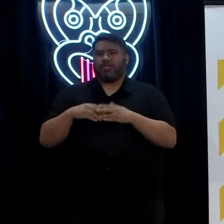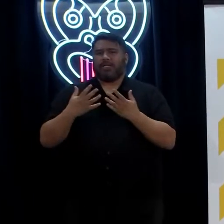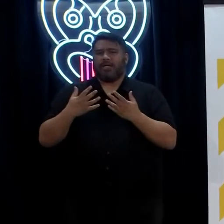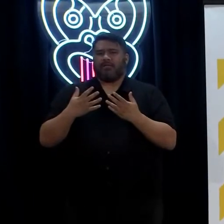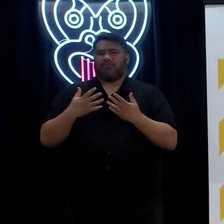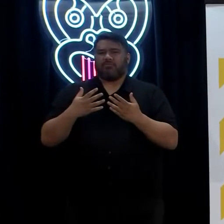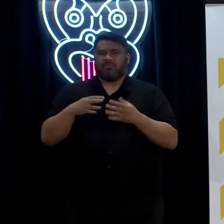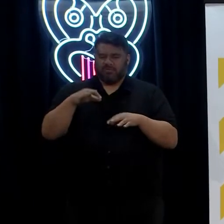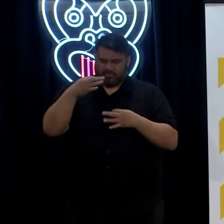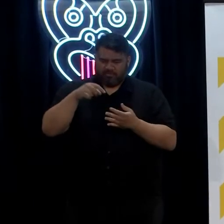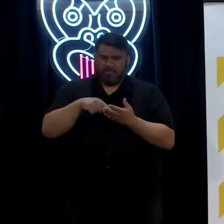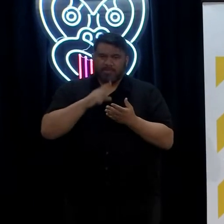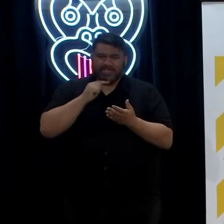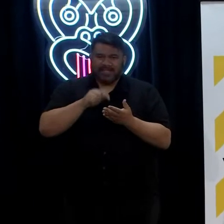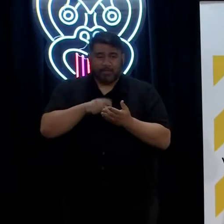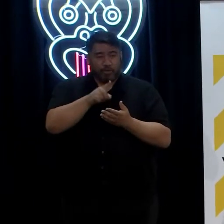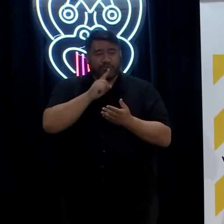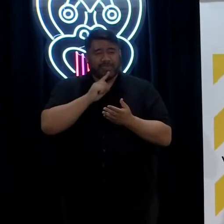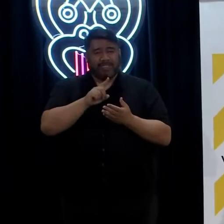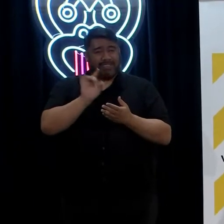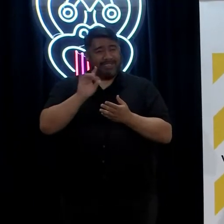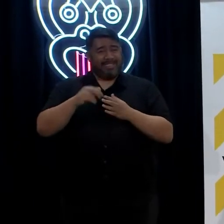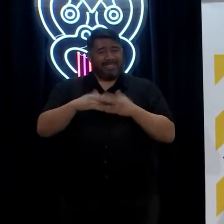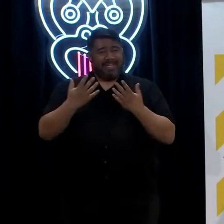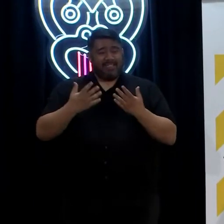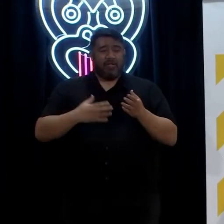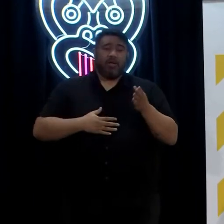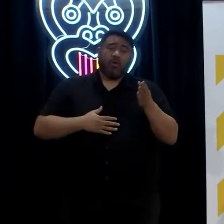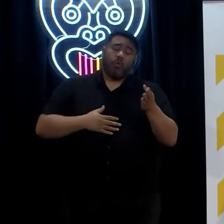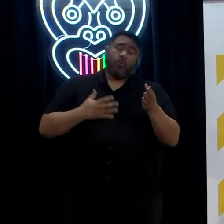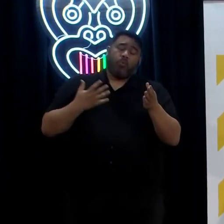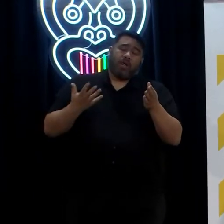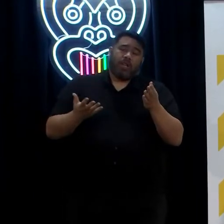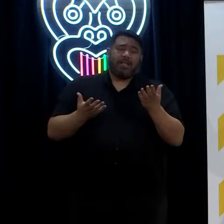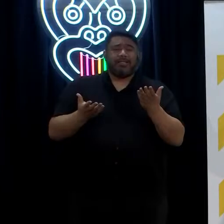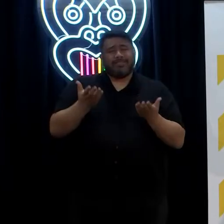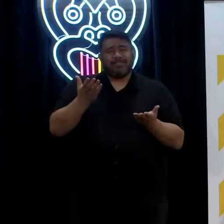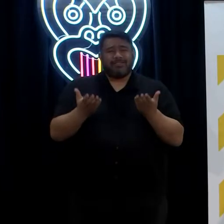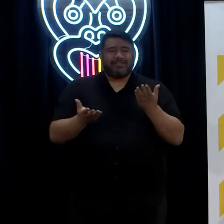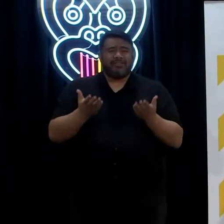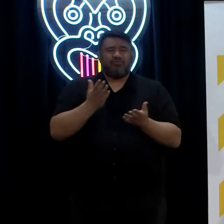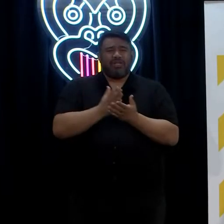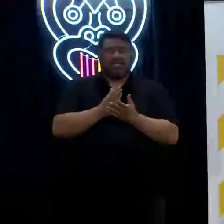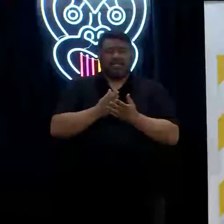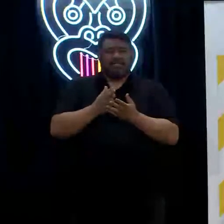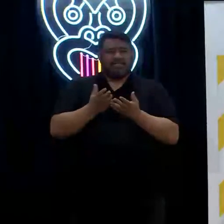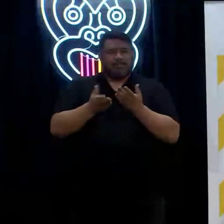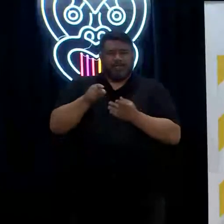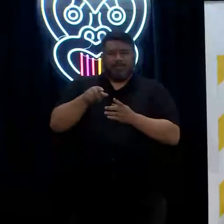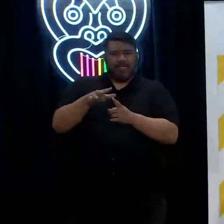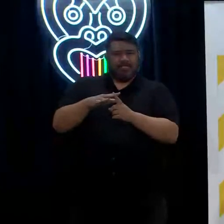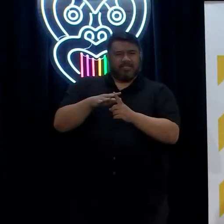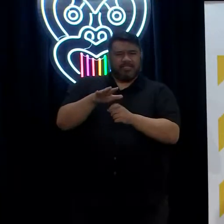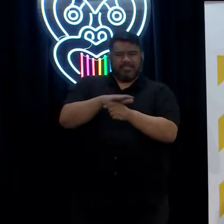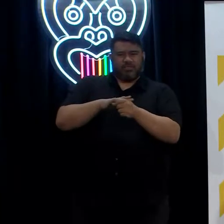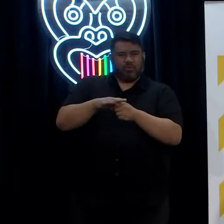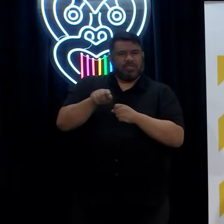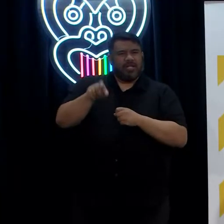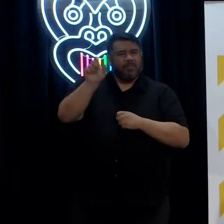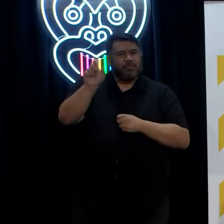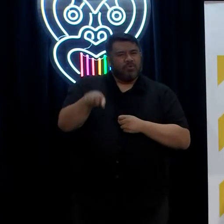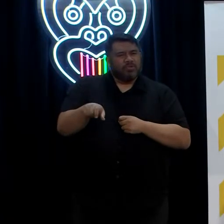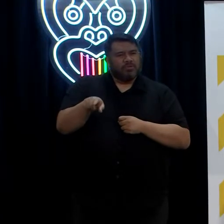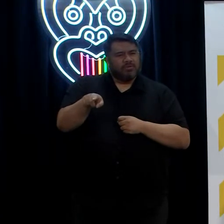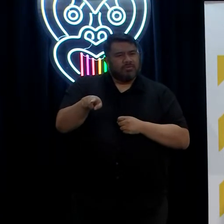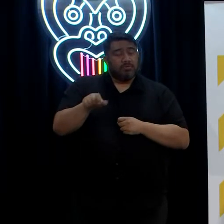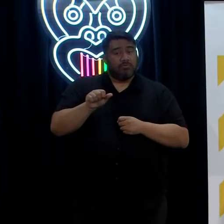days? Often it becomes it's a mathematical issue by the time people, because these are cases that we're